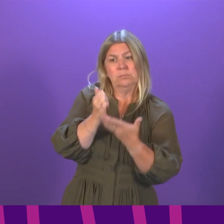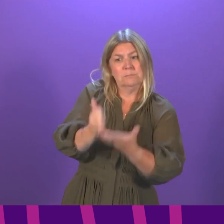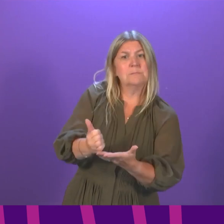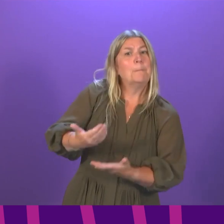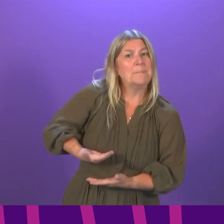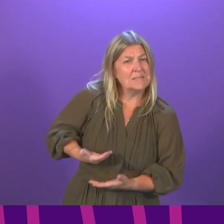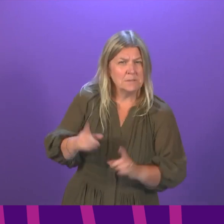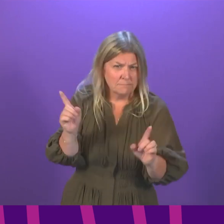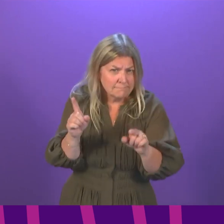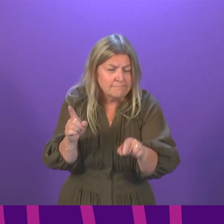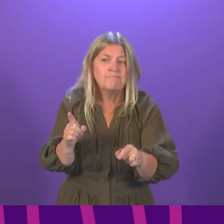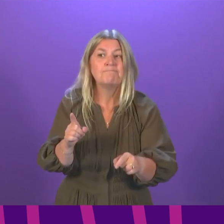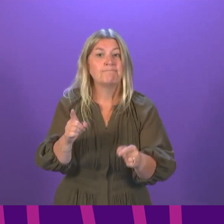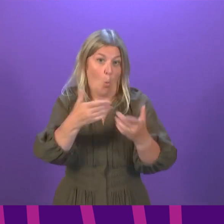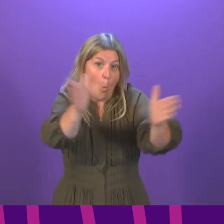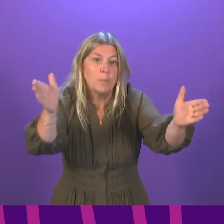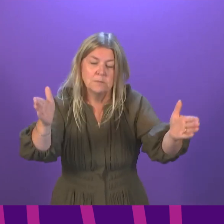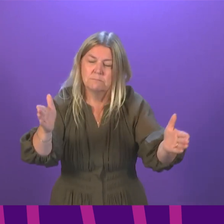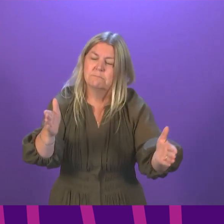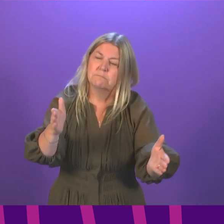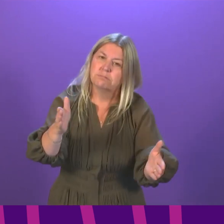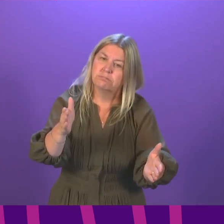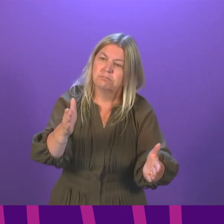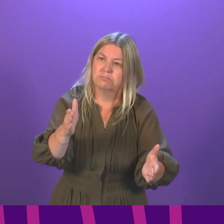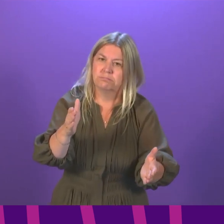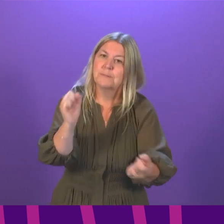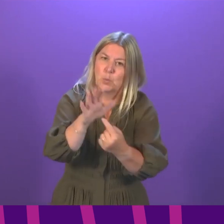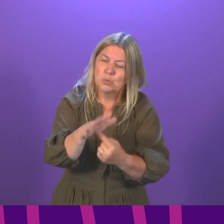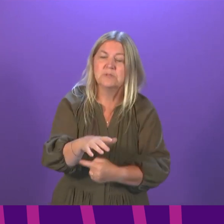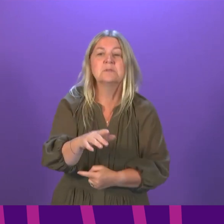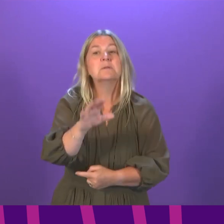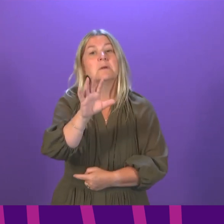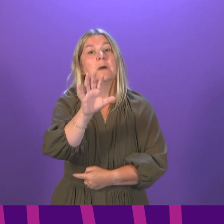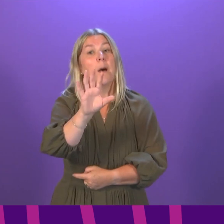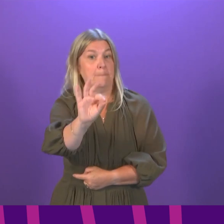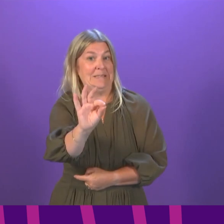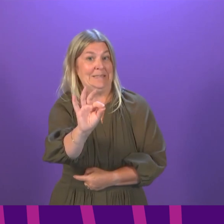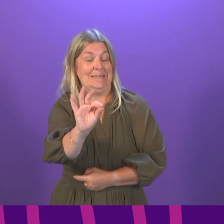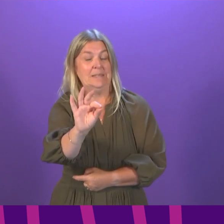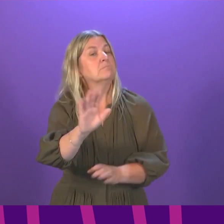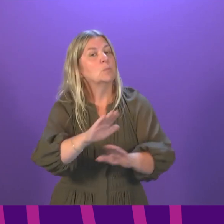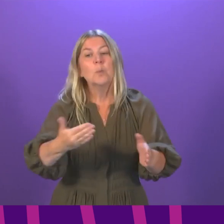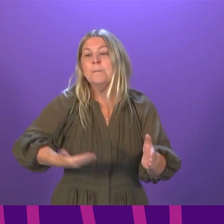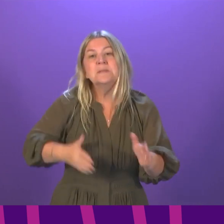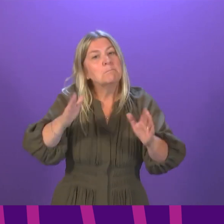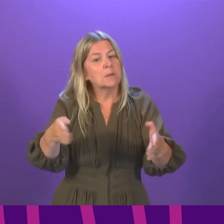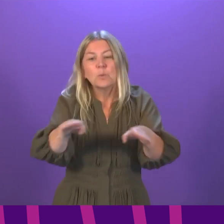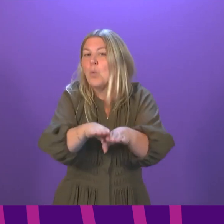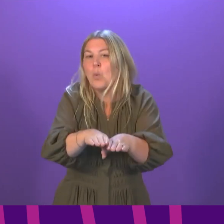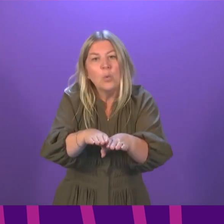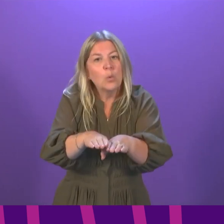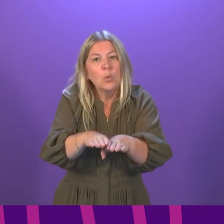is not just to them open again. As of Monday, will be no business legally required to close under COVID regulations,